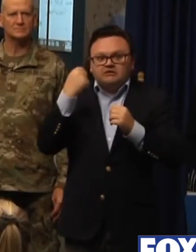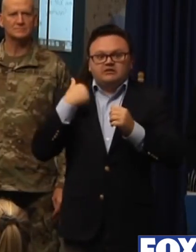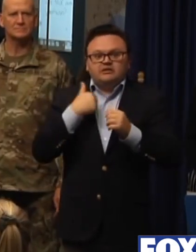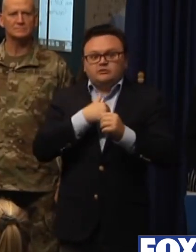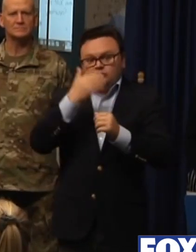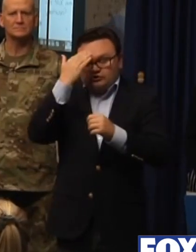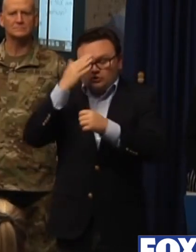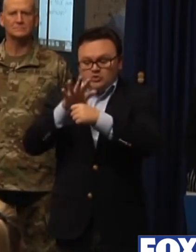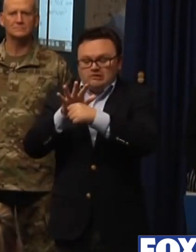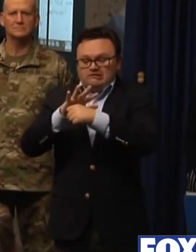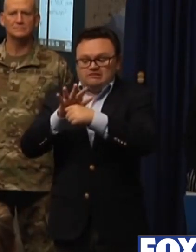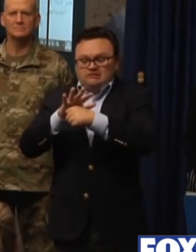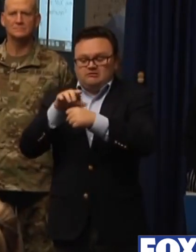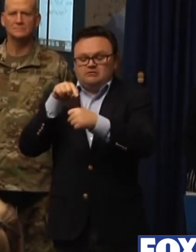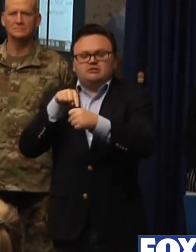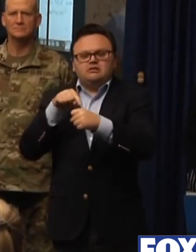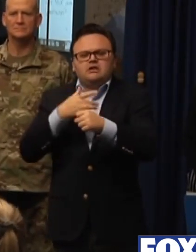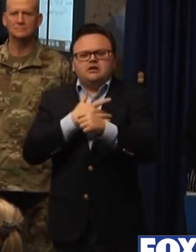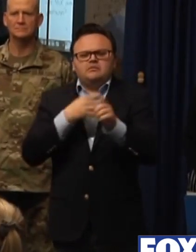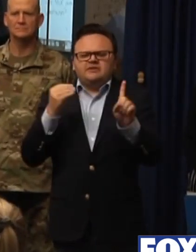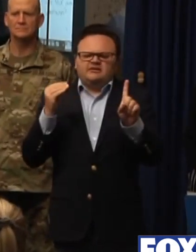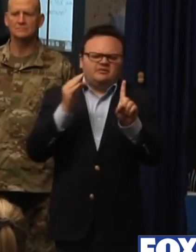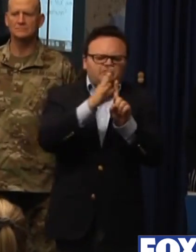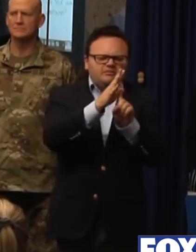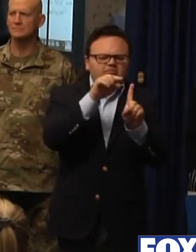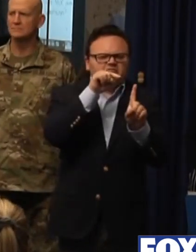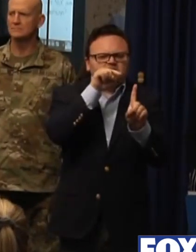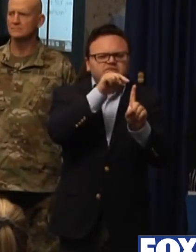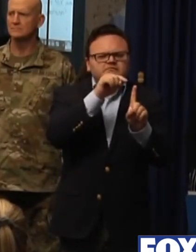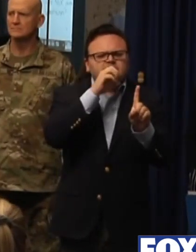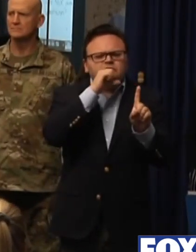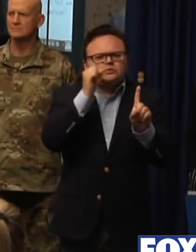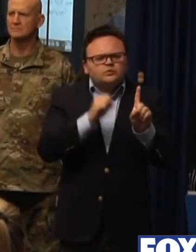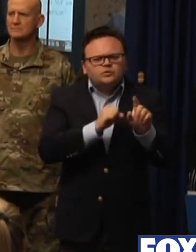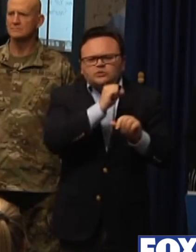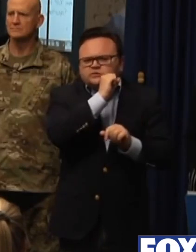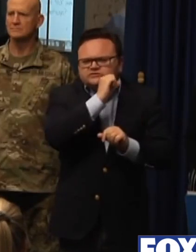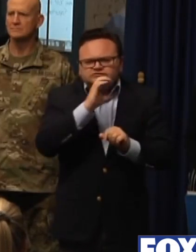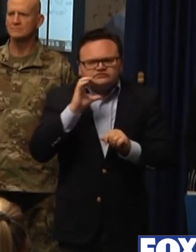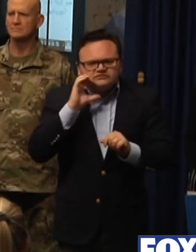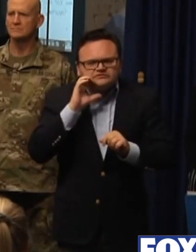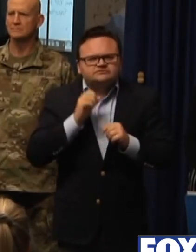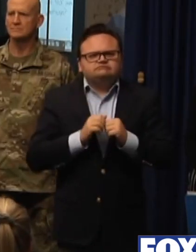to target those who are elderly and those who are